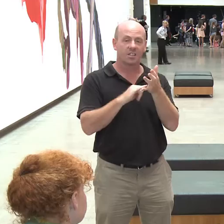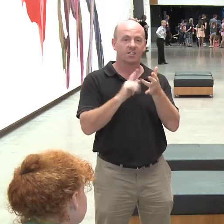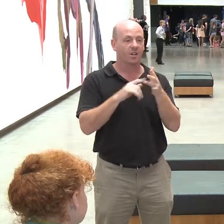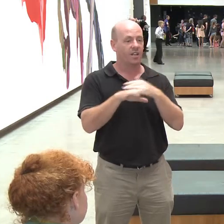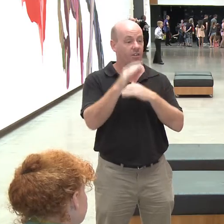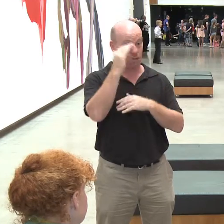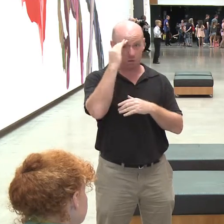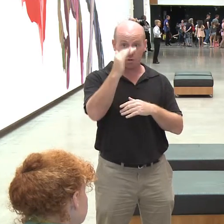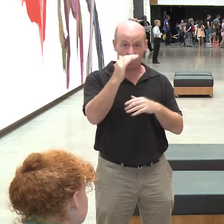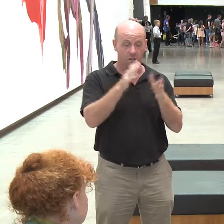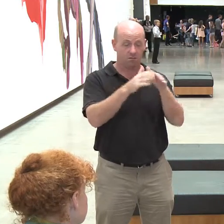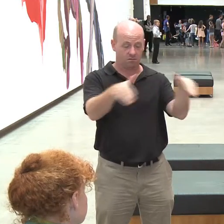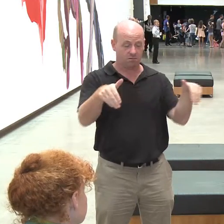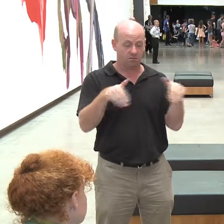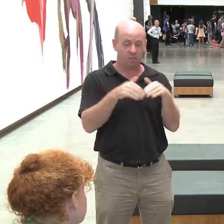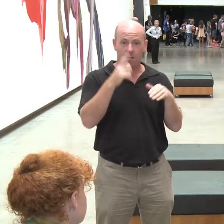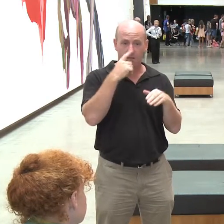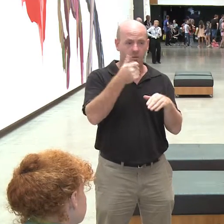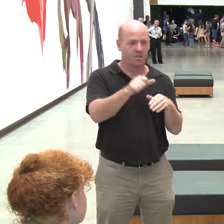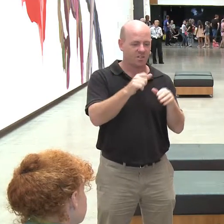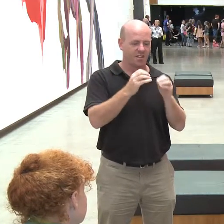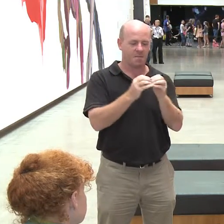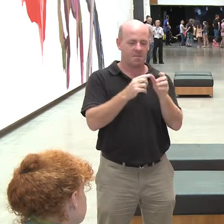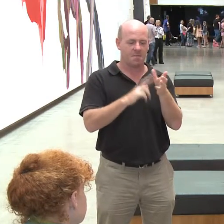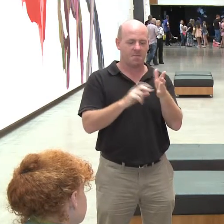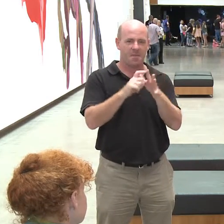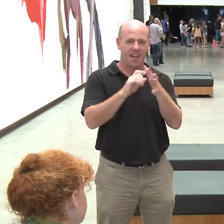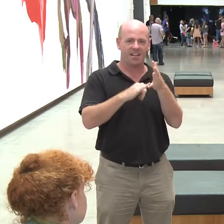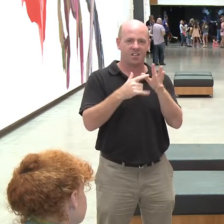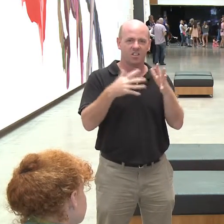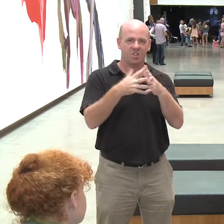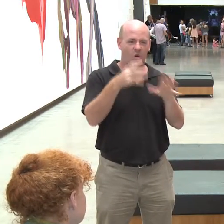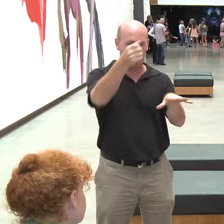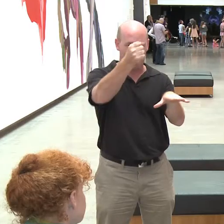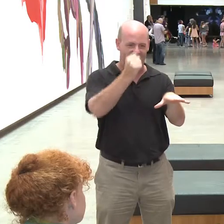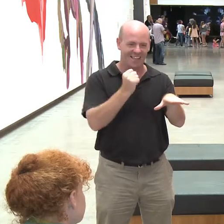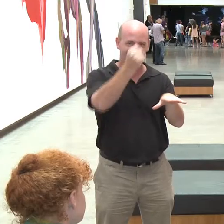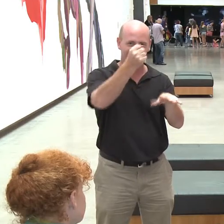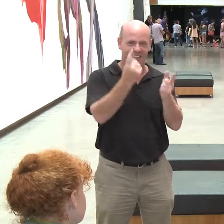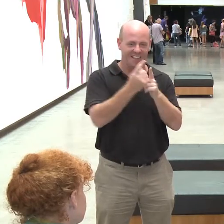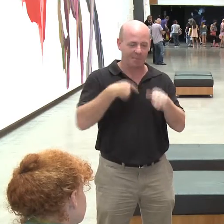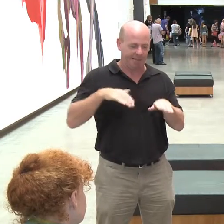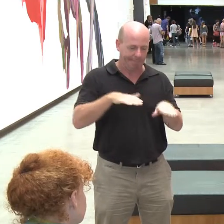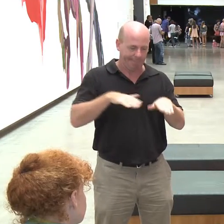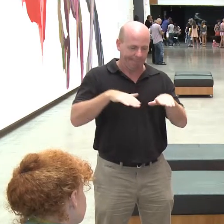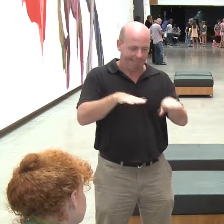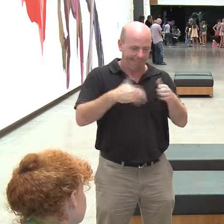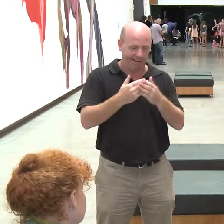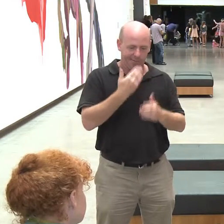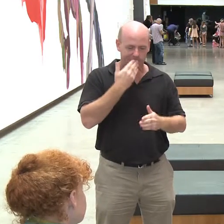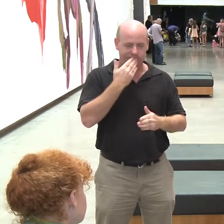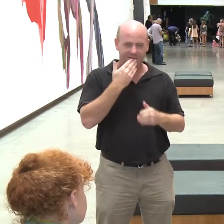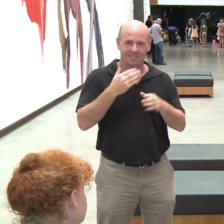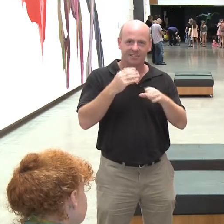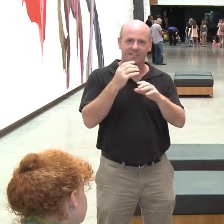studio, when people were, using their bandsaws and their heavy kind of cutting material, I was just trundling along on the sewing machine,